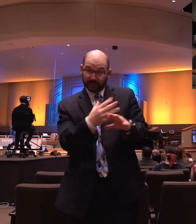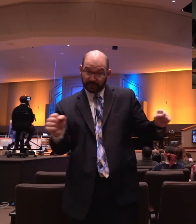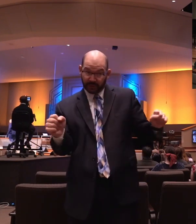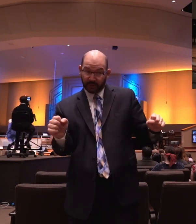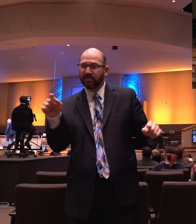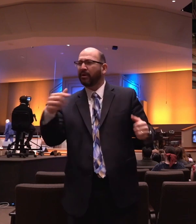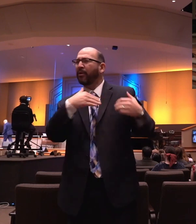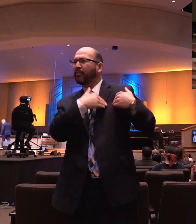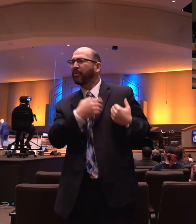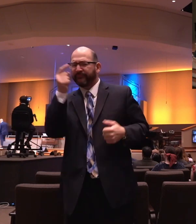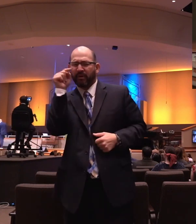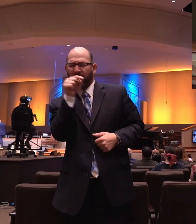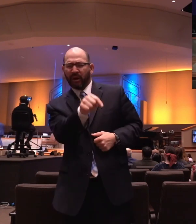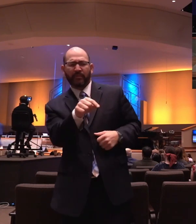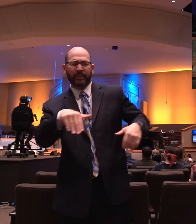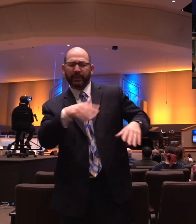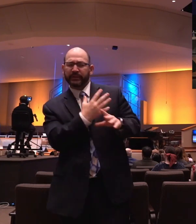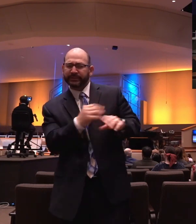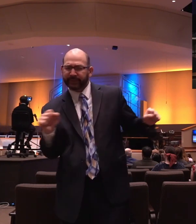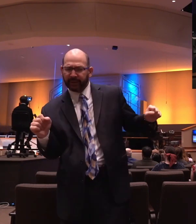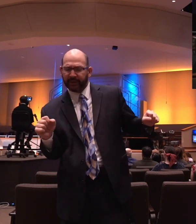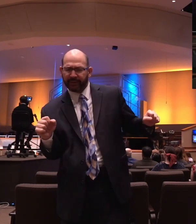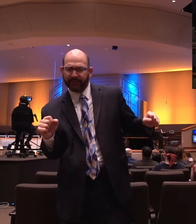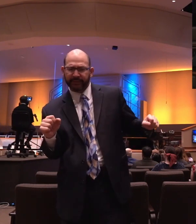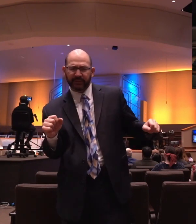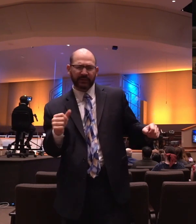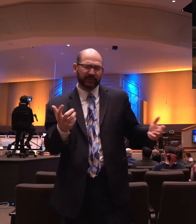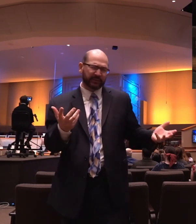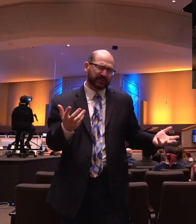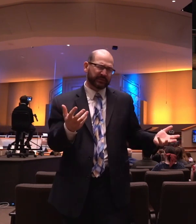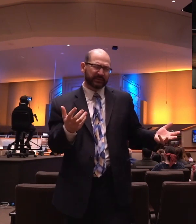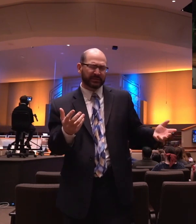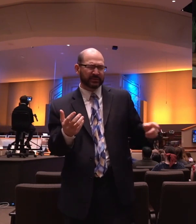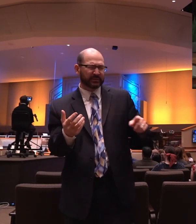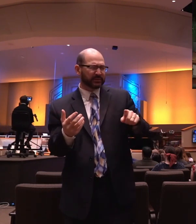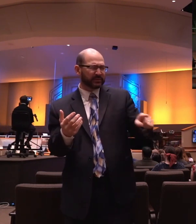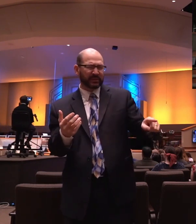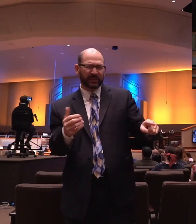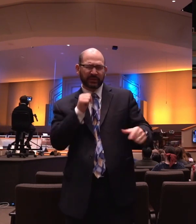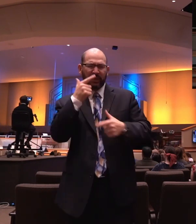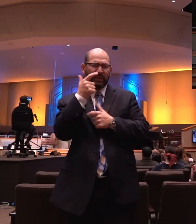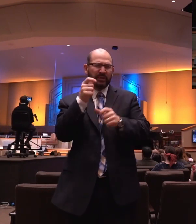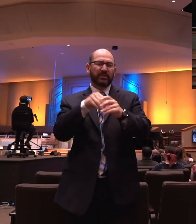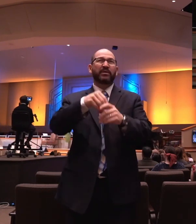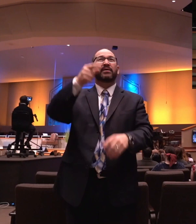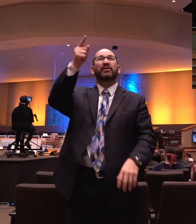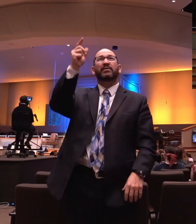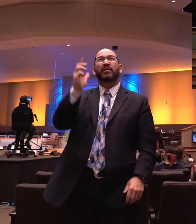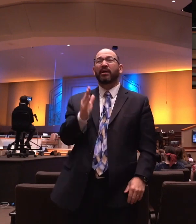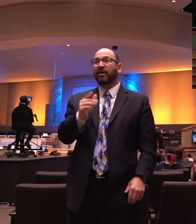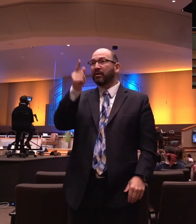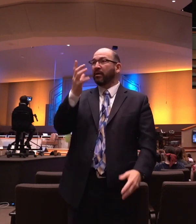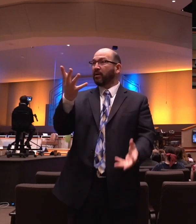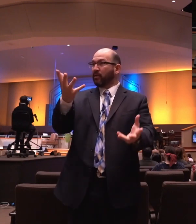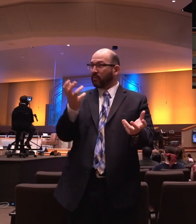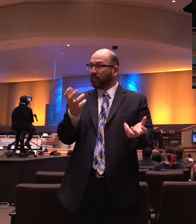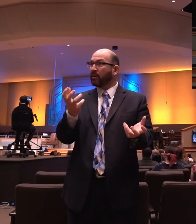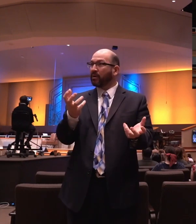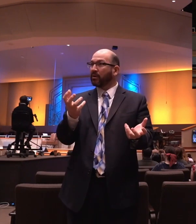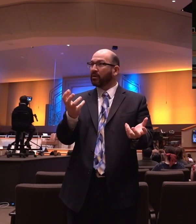on your heart you're concerned about because they're so completely disinterested in the things of God, God